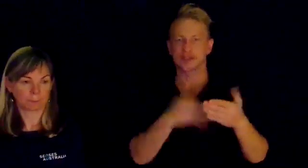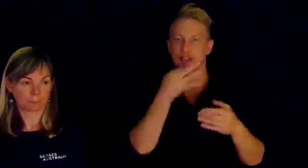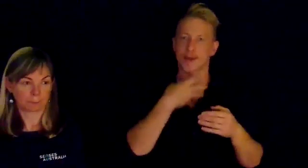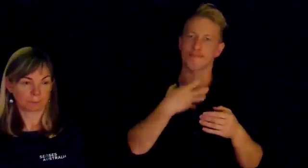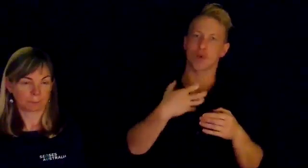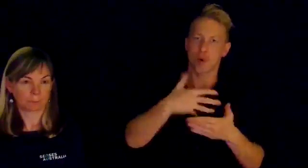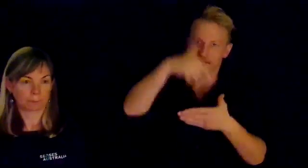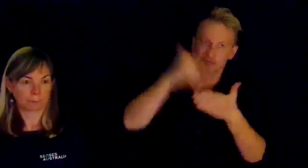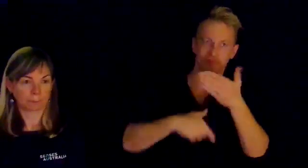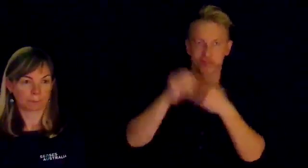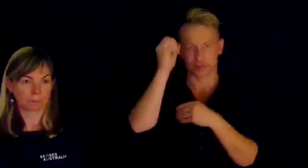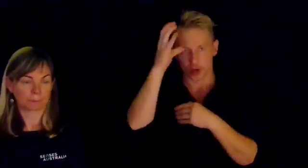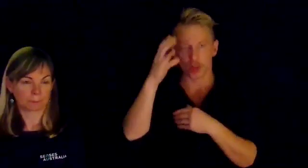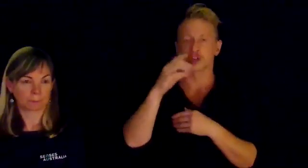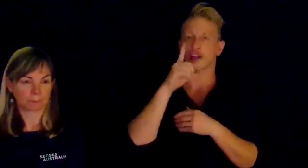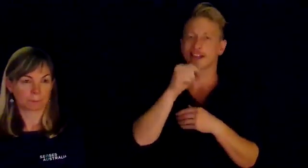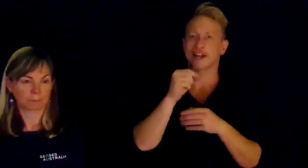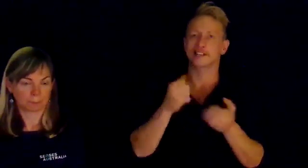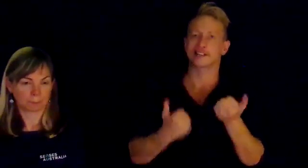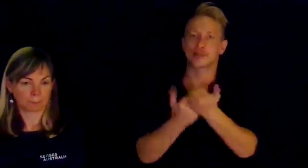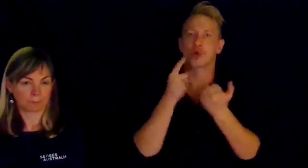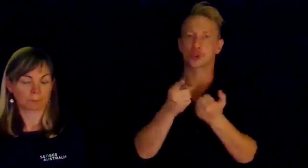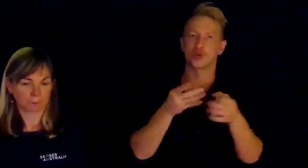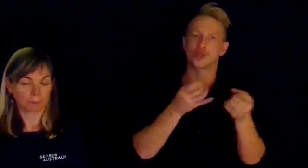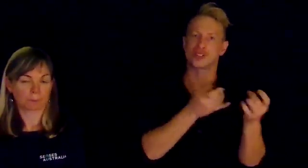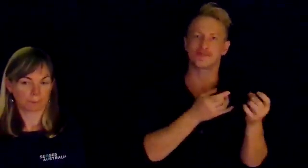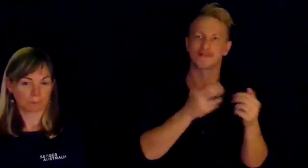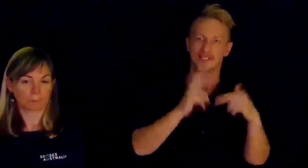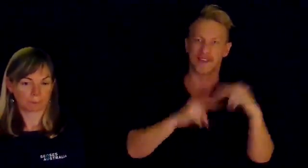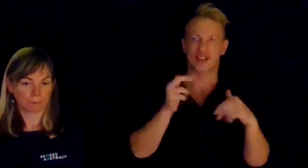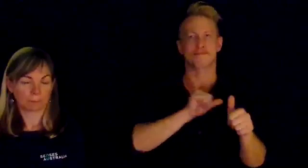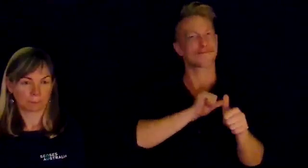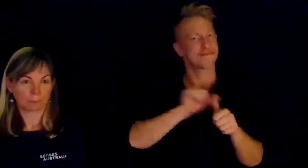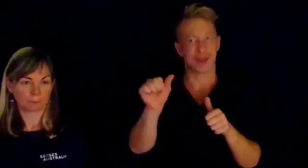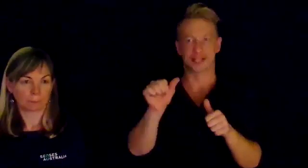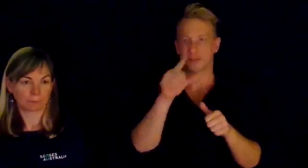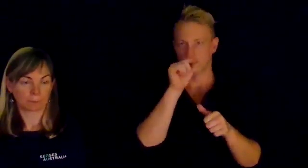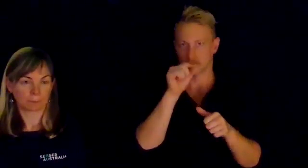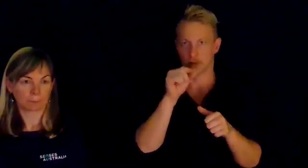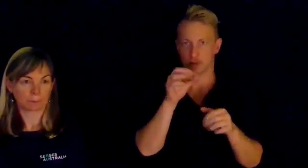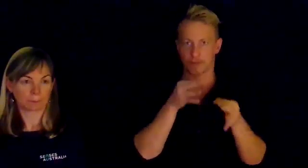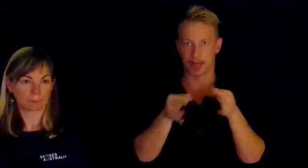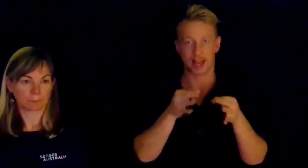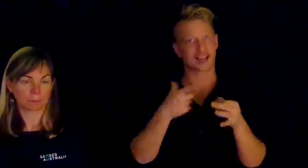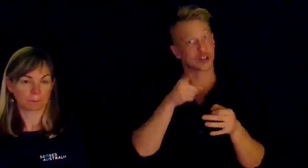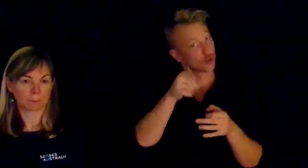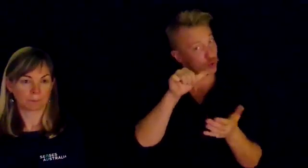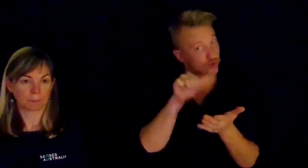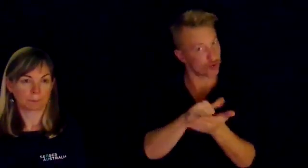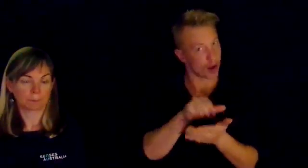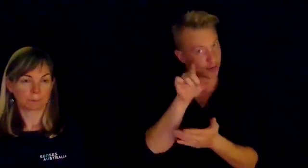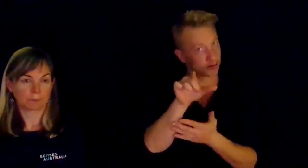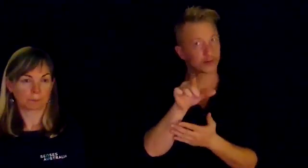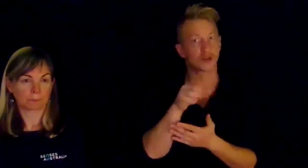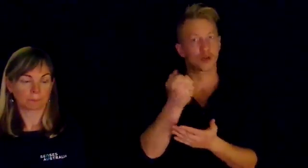going to support you to develop the best plan that you can. It is your right, when you get your planning